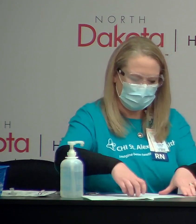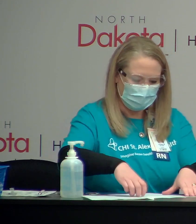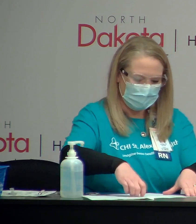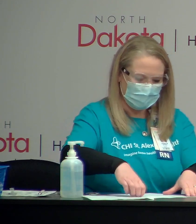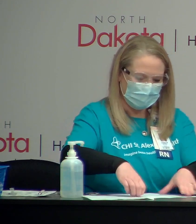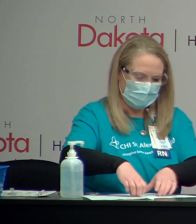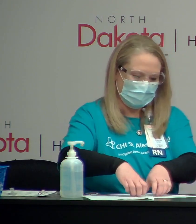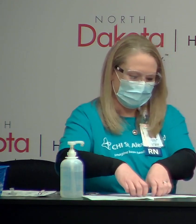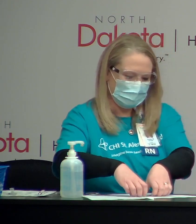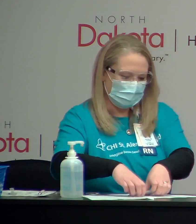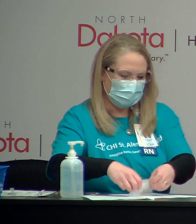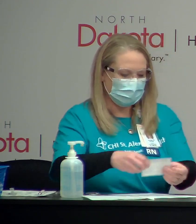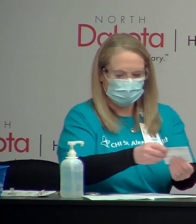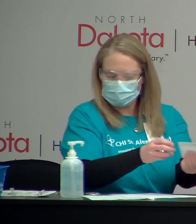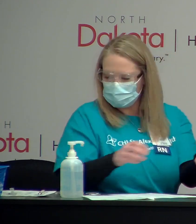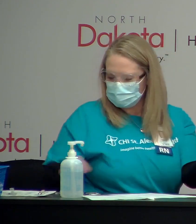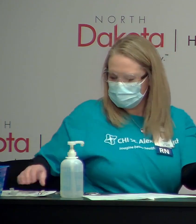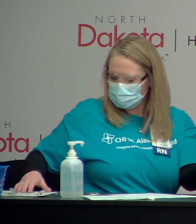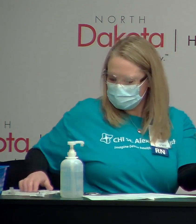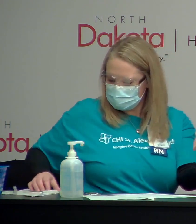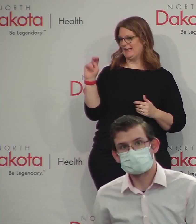Thank you, Alena.